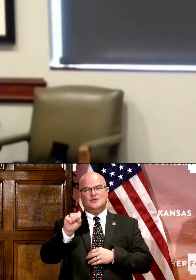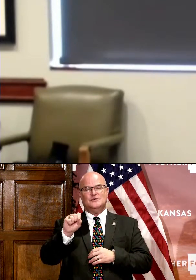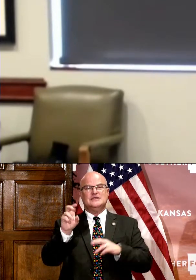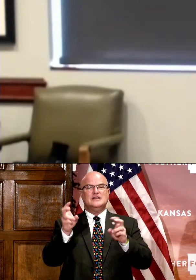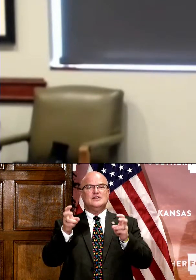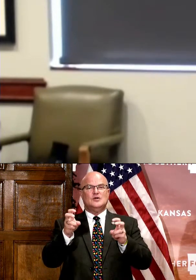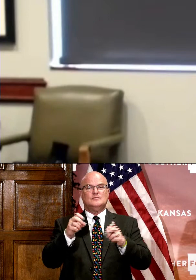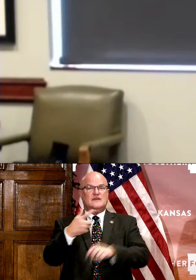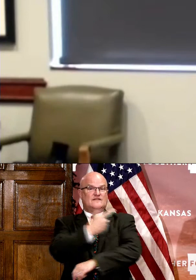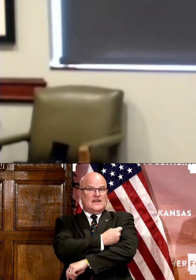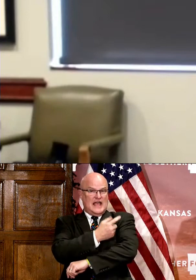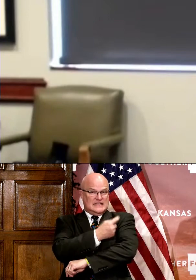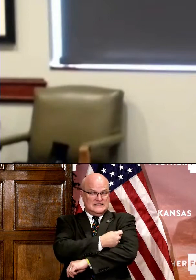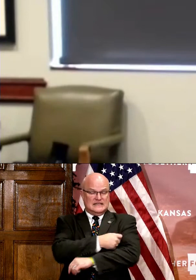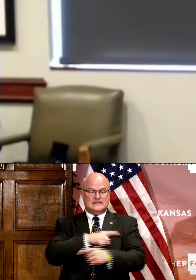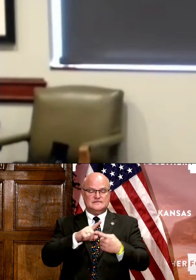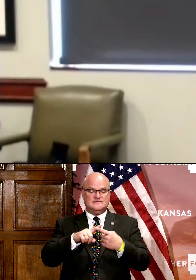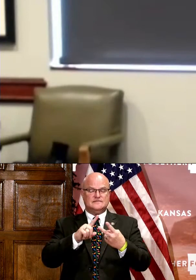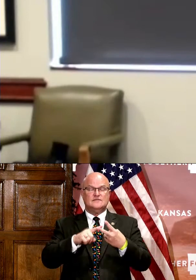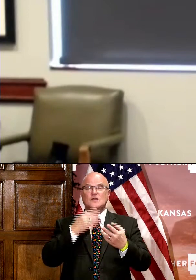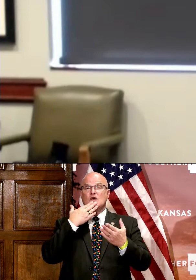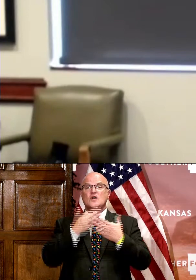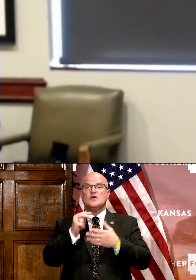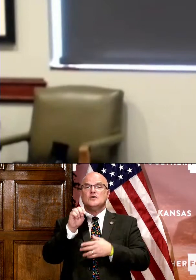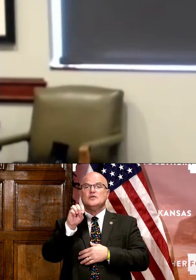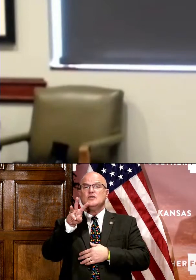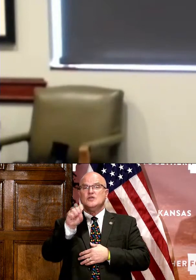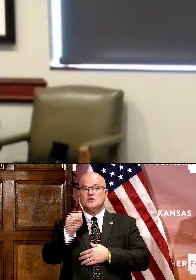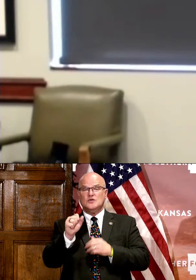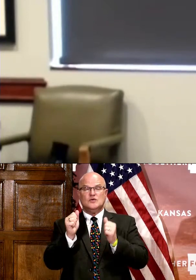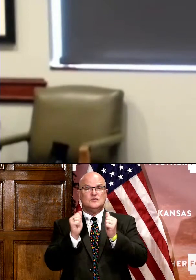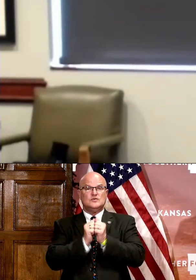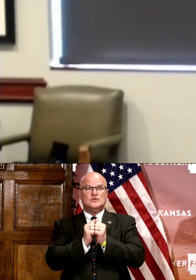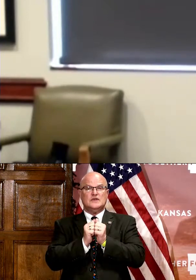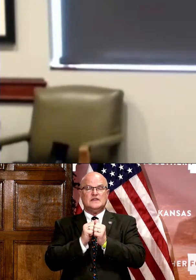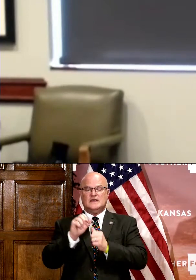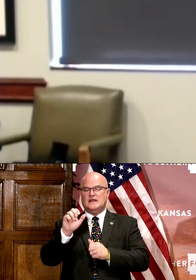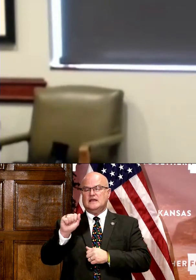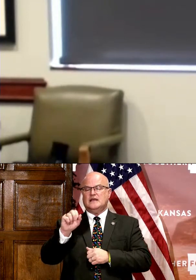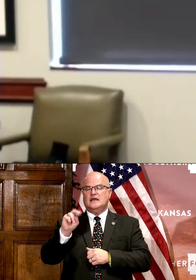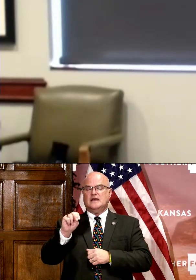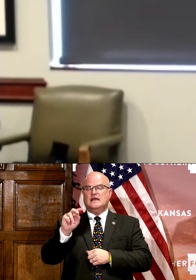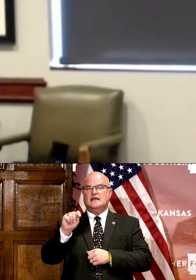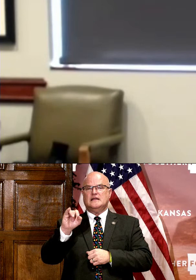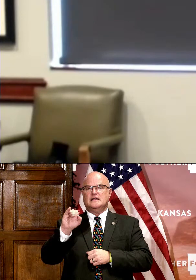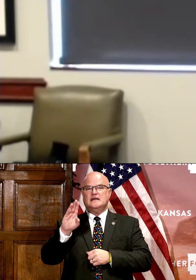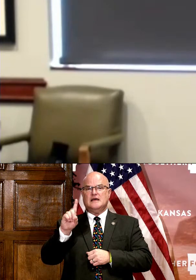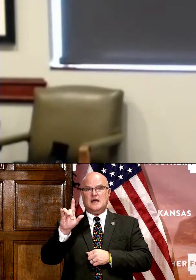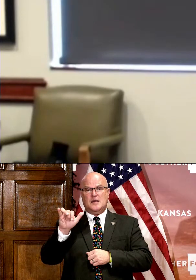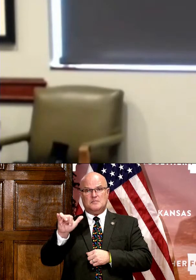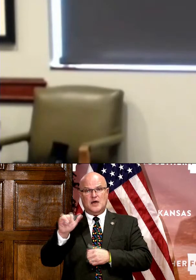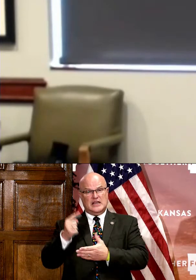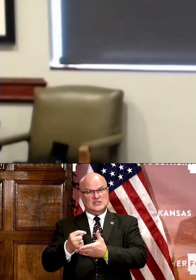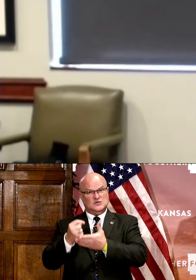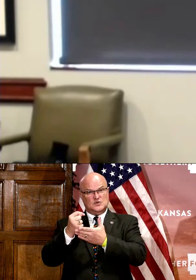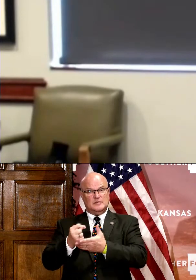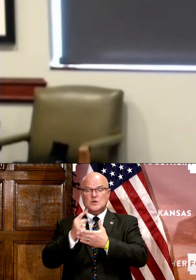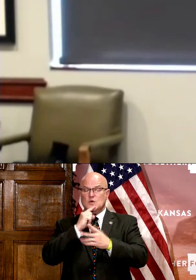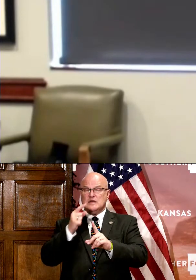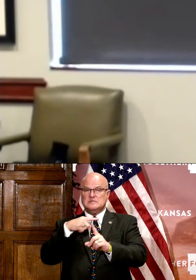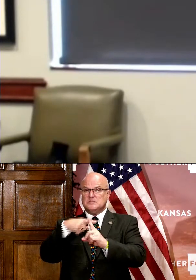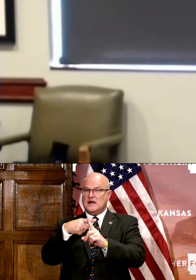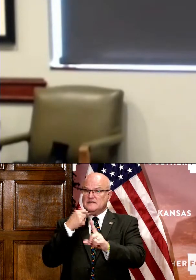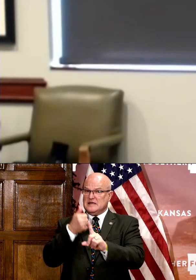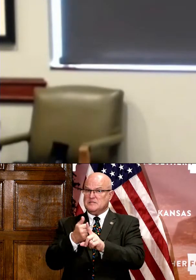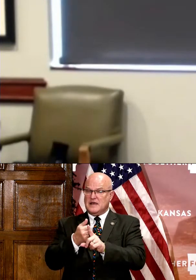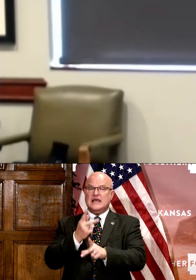of vaccines, good news in terms of the antibody treatments that are really positively impacting